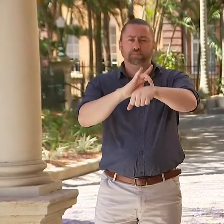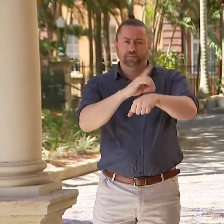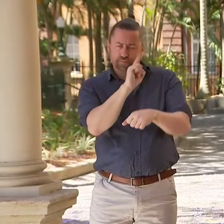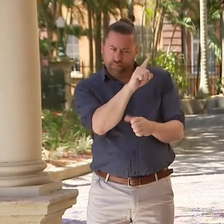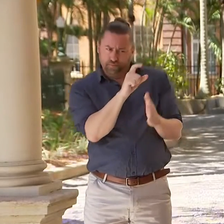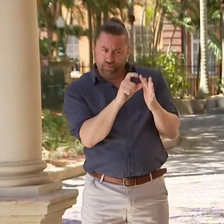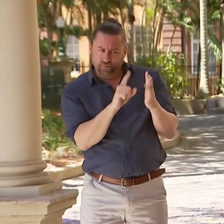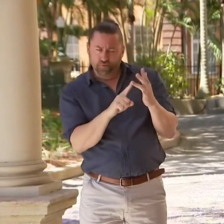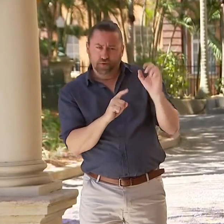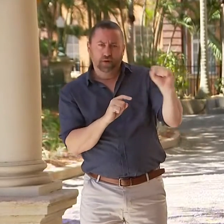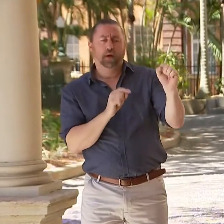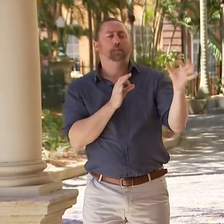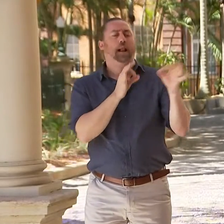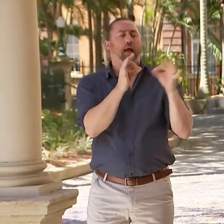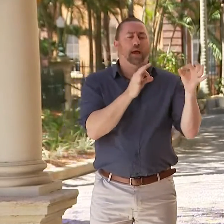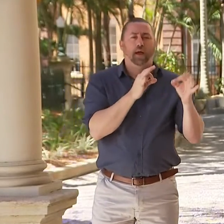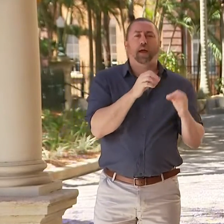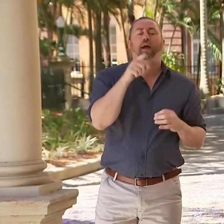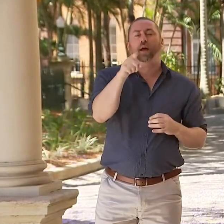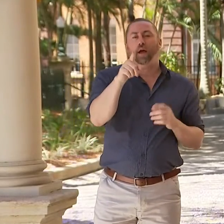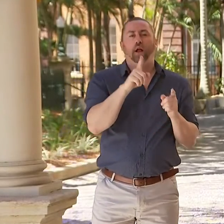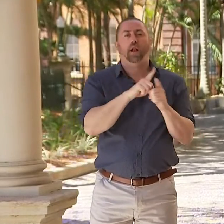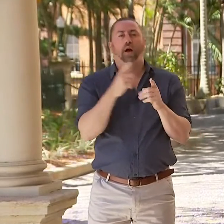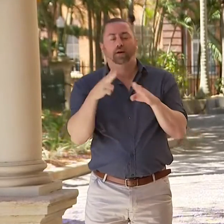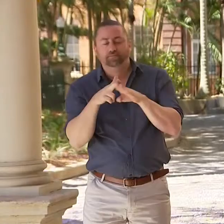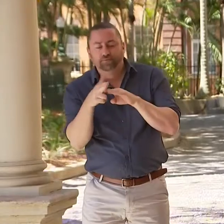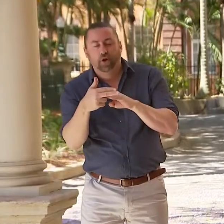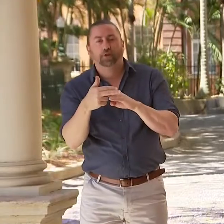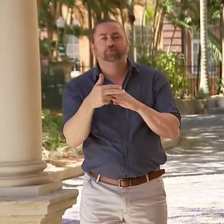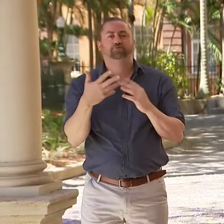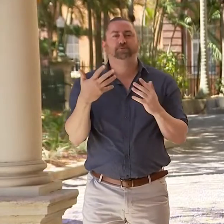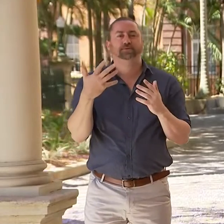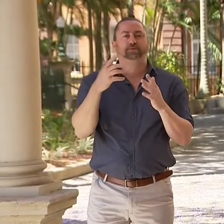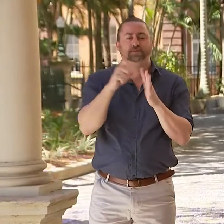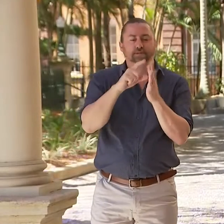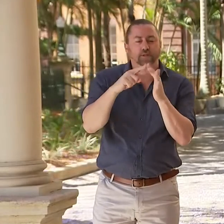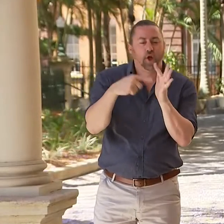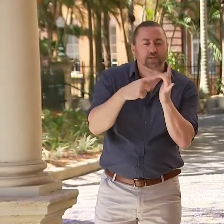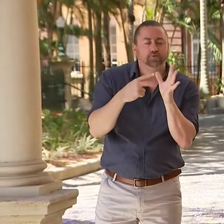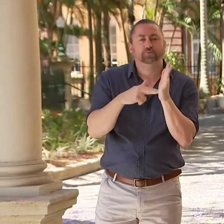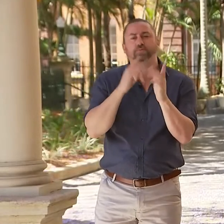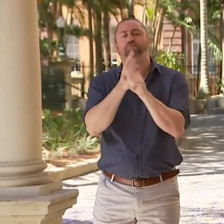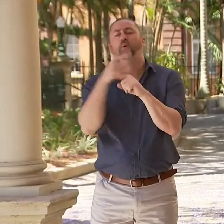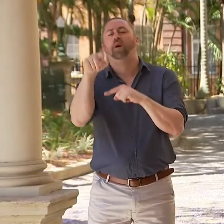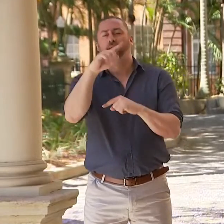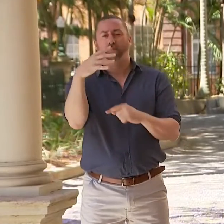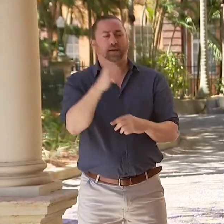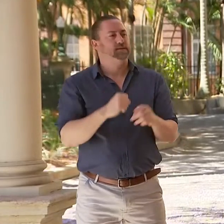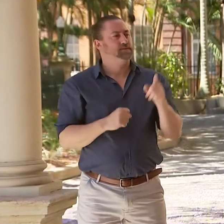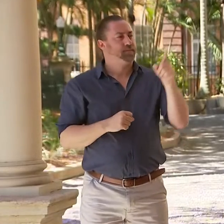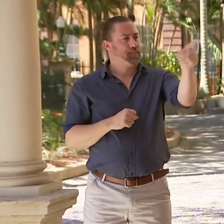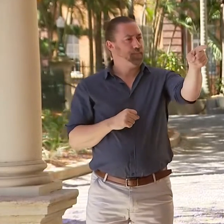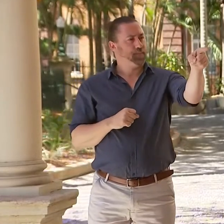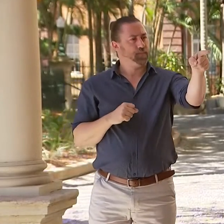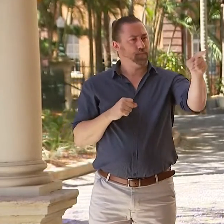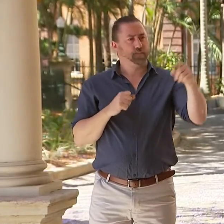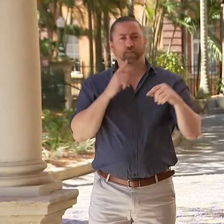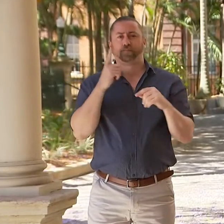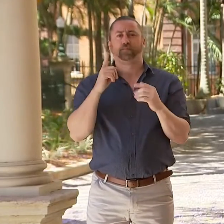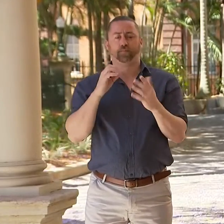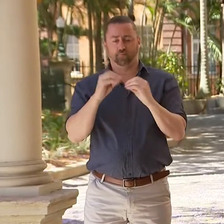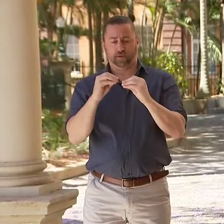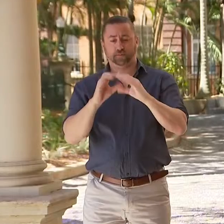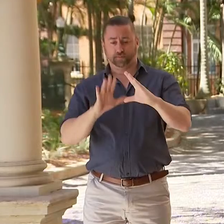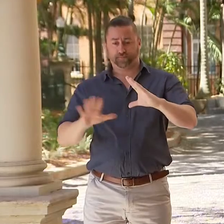with non-hospital primary care sectors, what will happen there. How concerned are you about vaccination rates